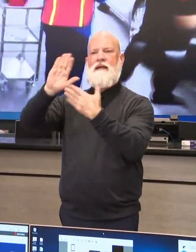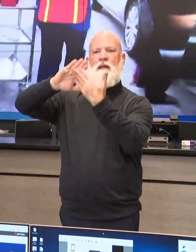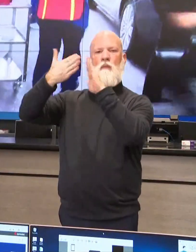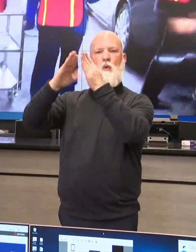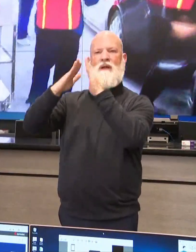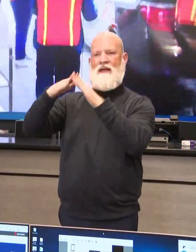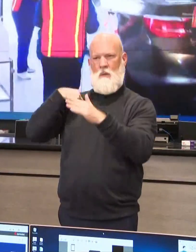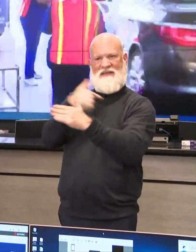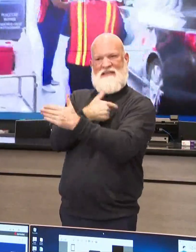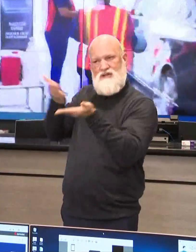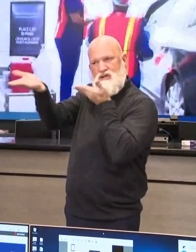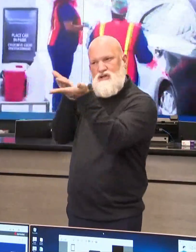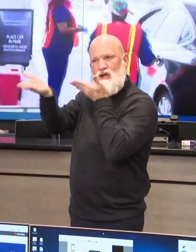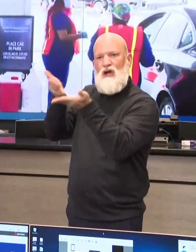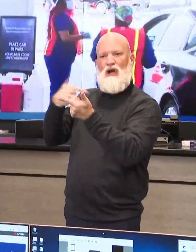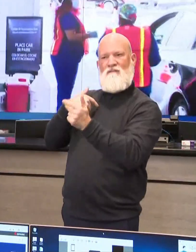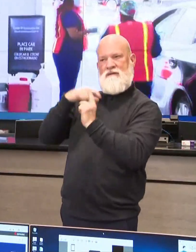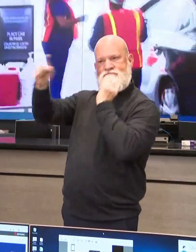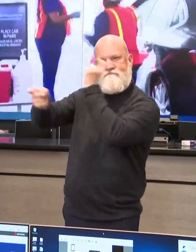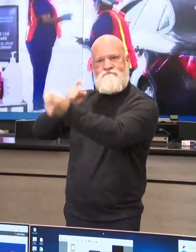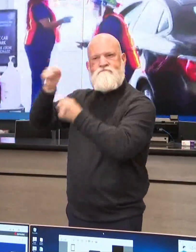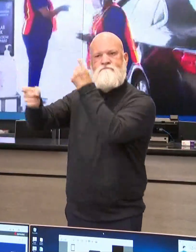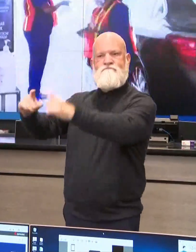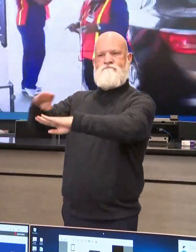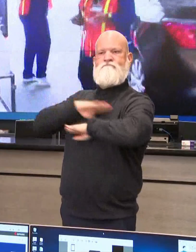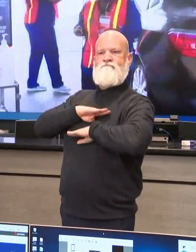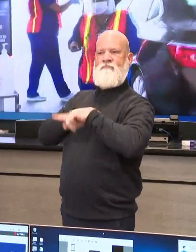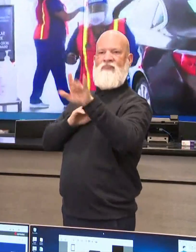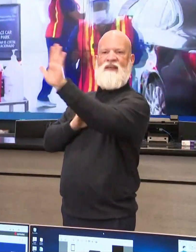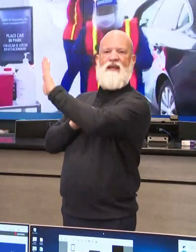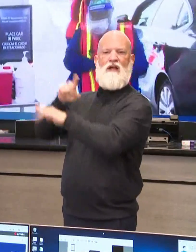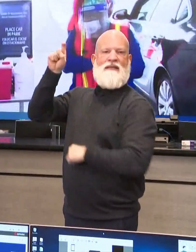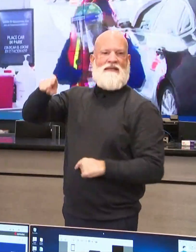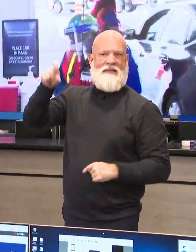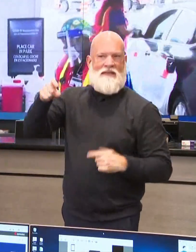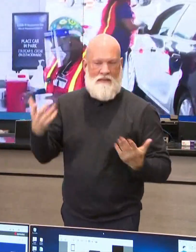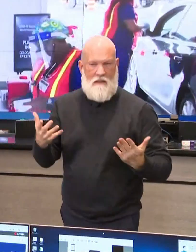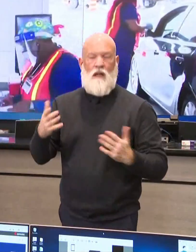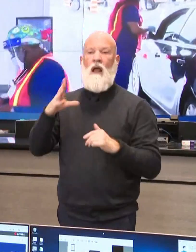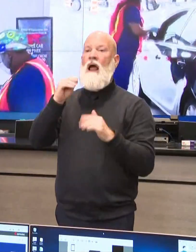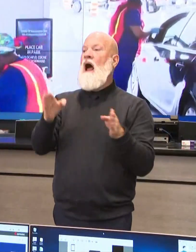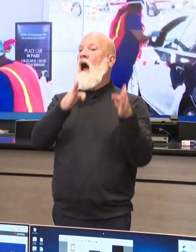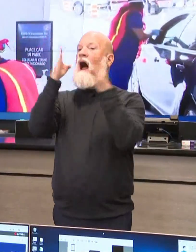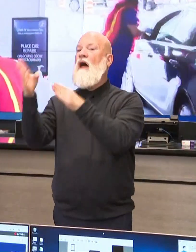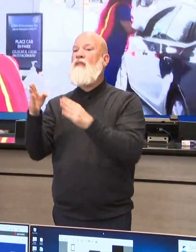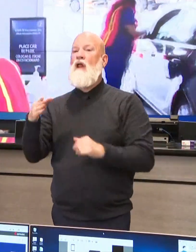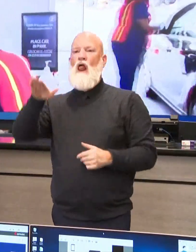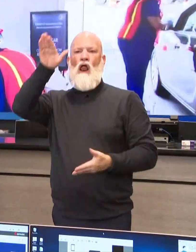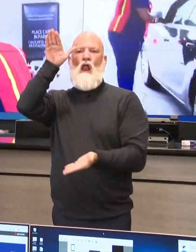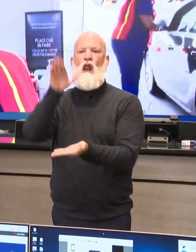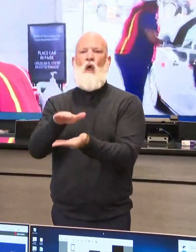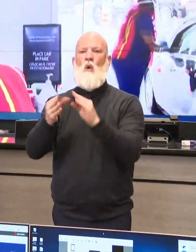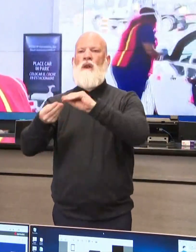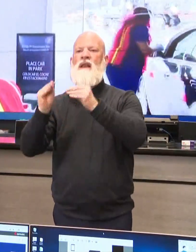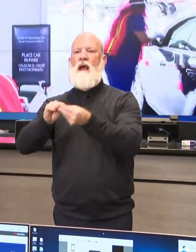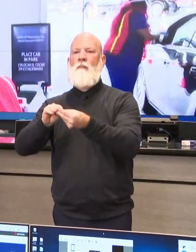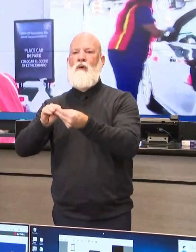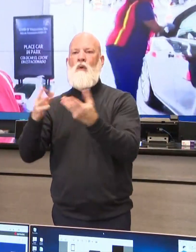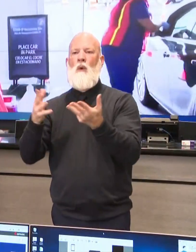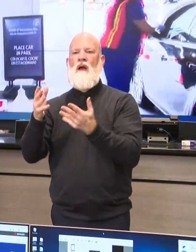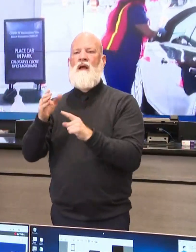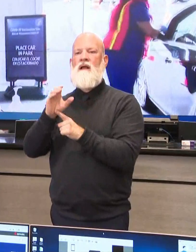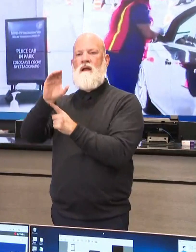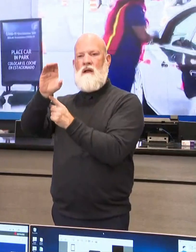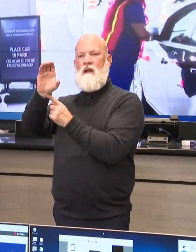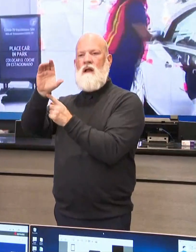the state. We've also seen, as I talked about the other day, very low numbers, especially amongst African Americans in Clayton County, which